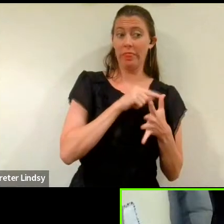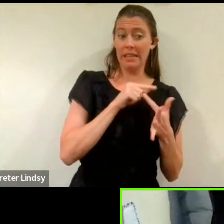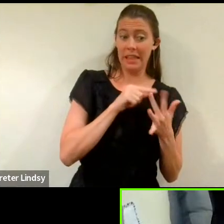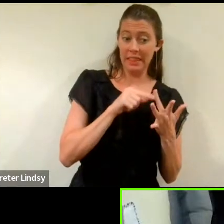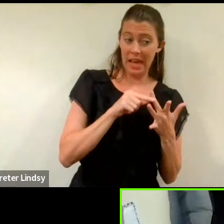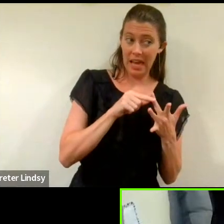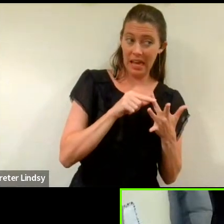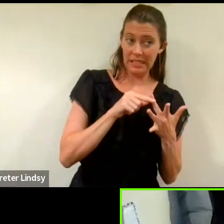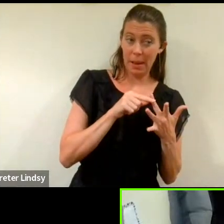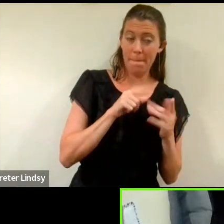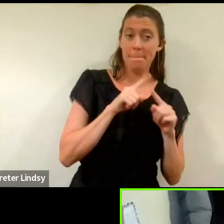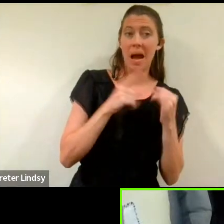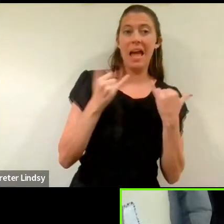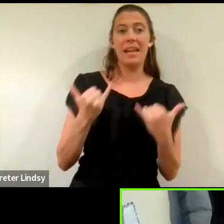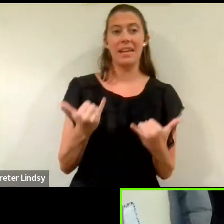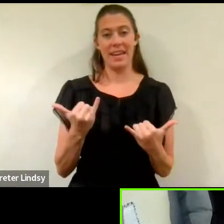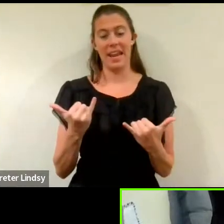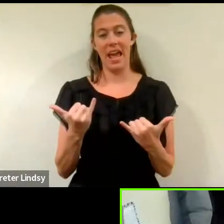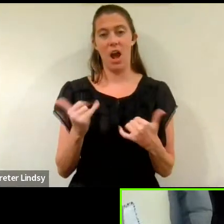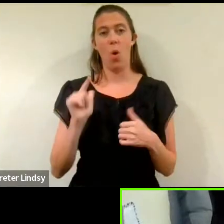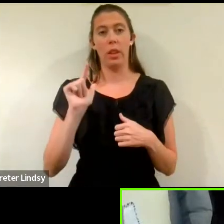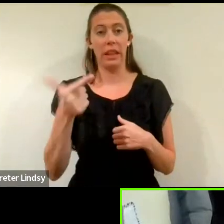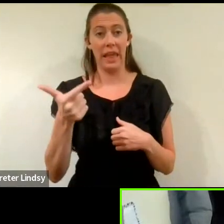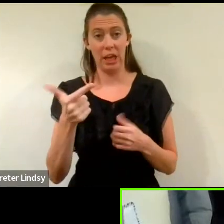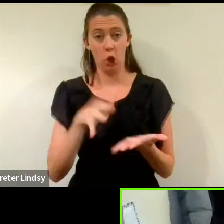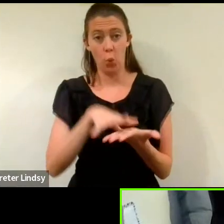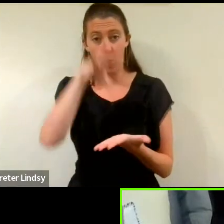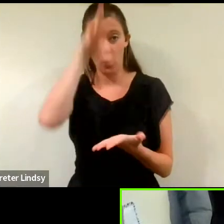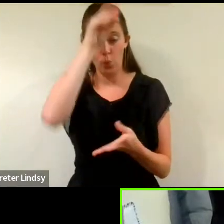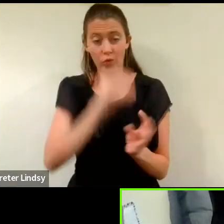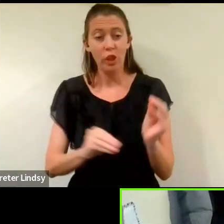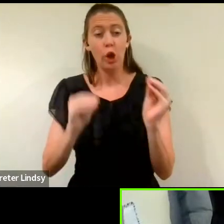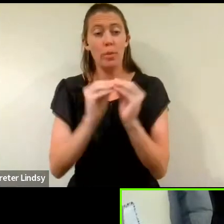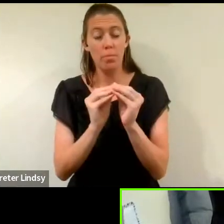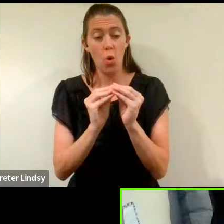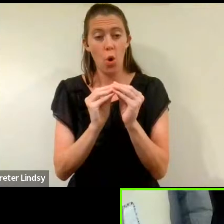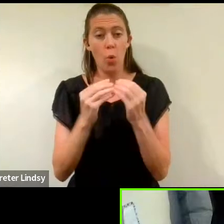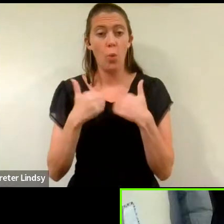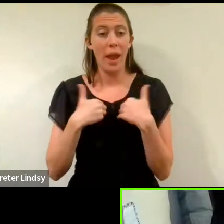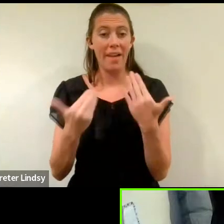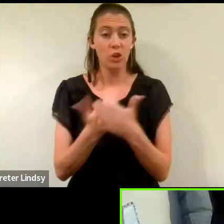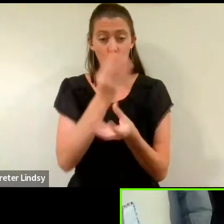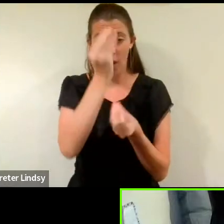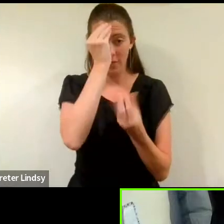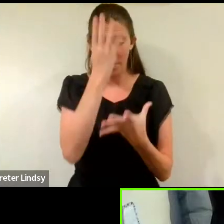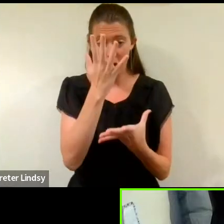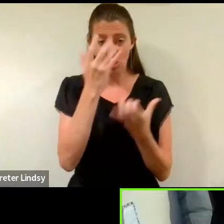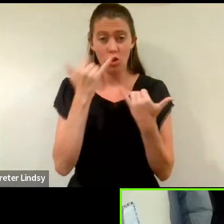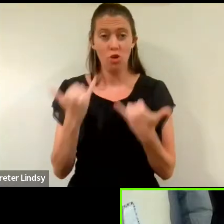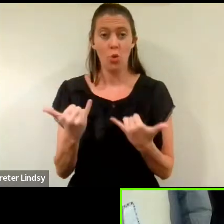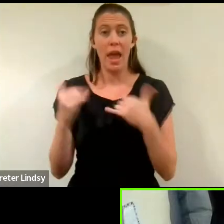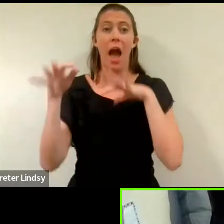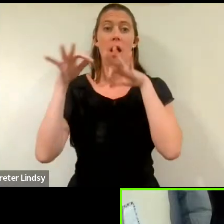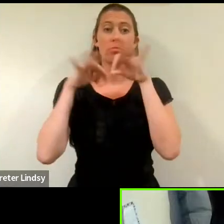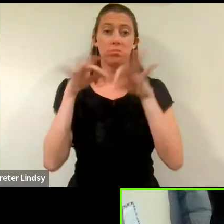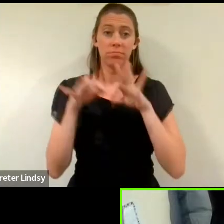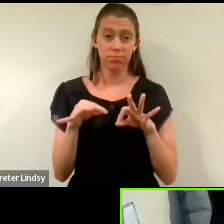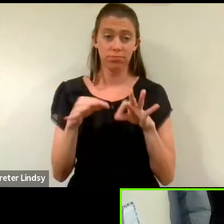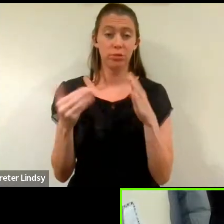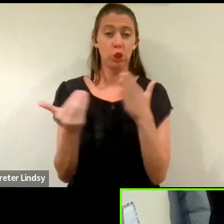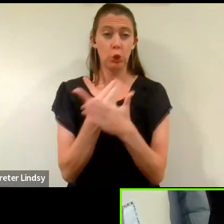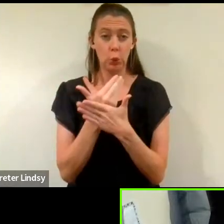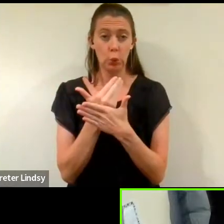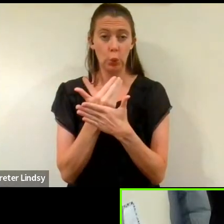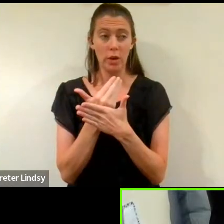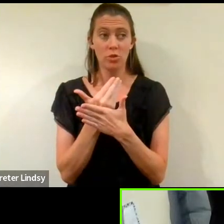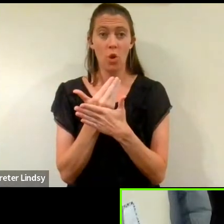or diseases, things do change. And this is why it might not be the same information. How do you feel